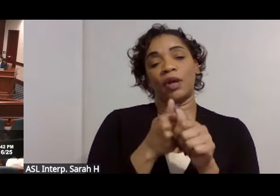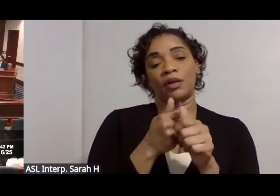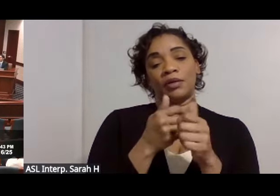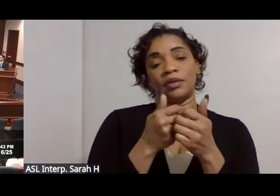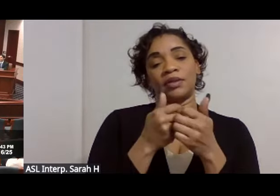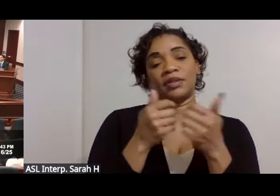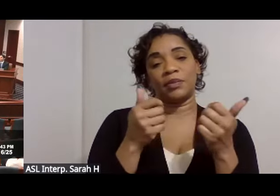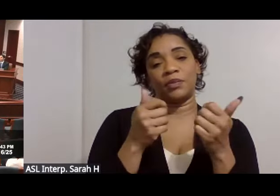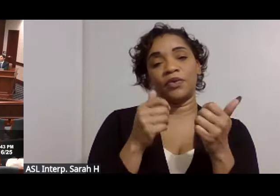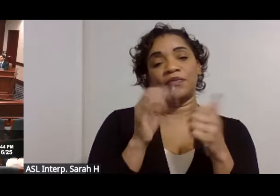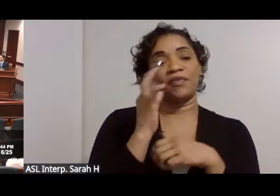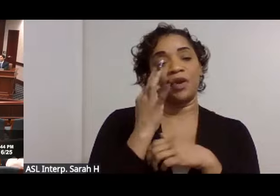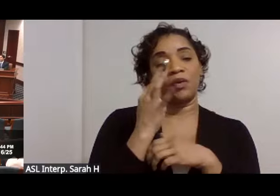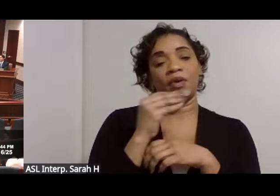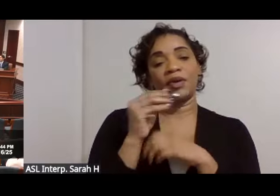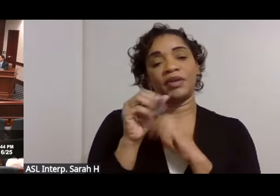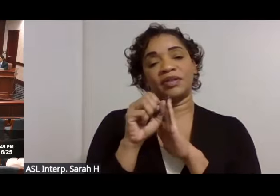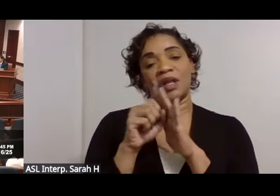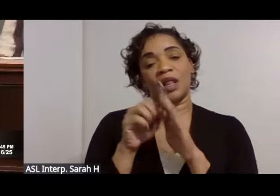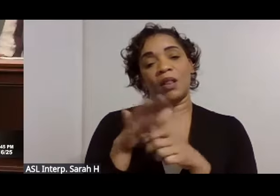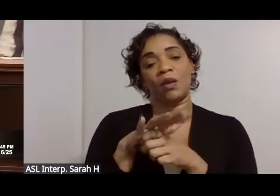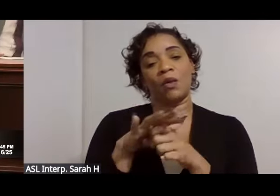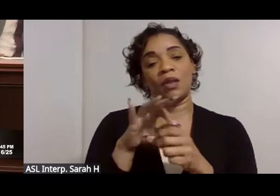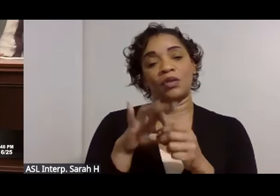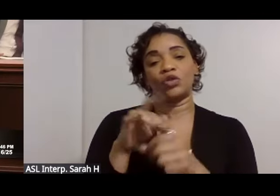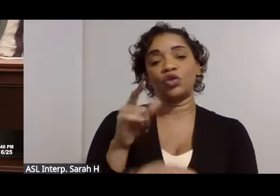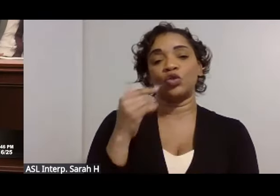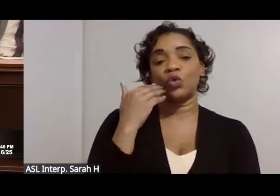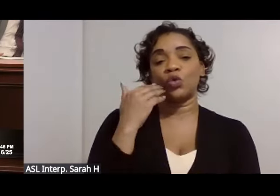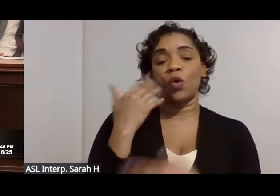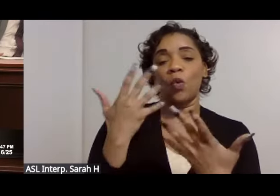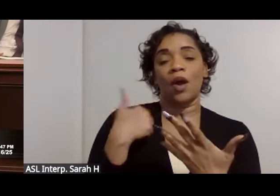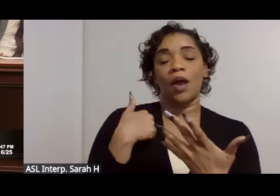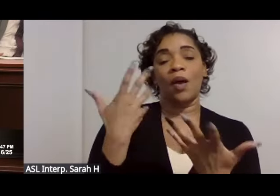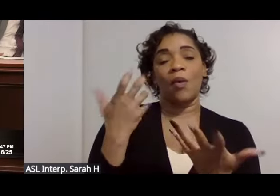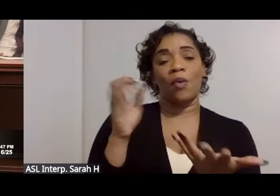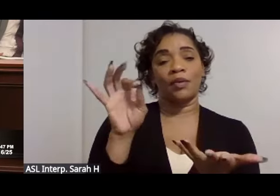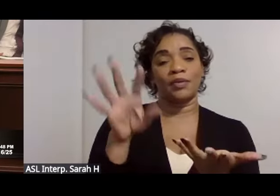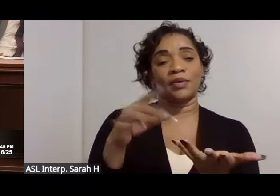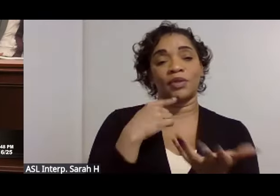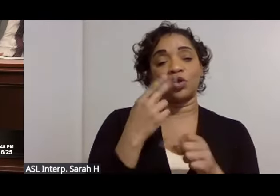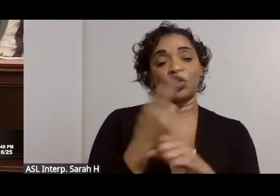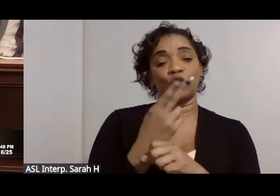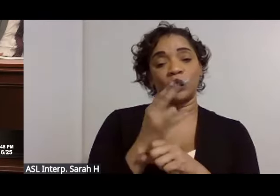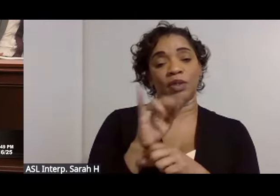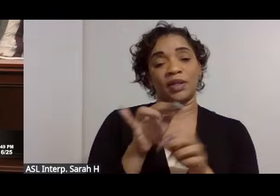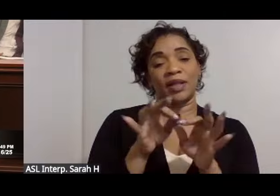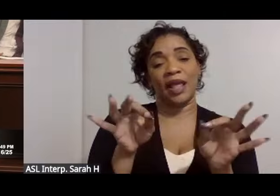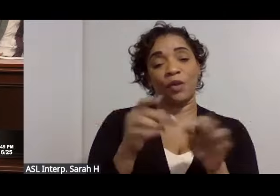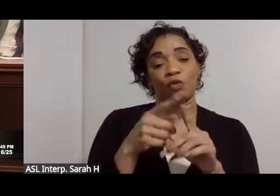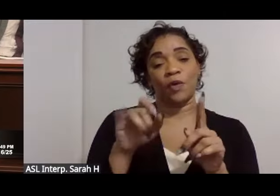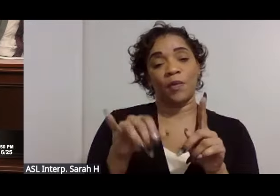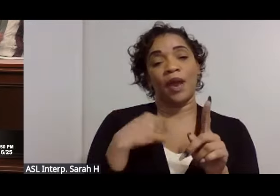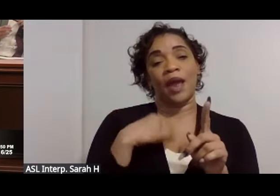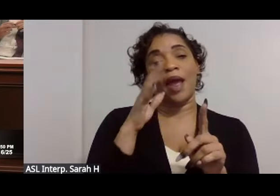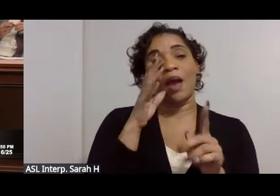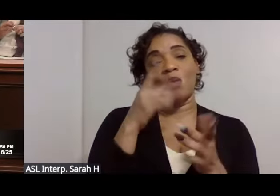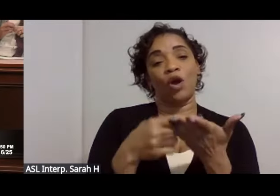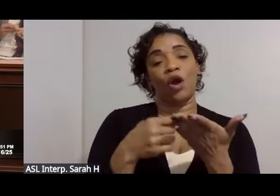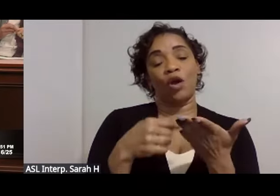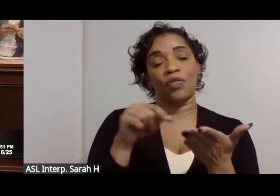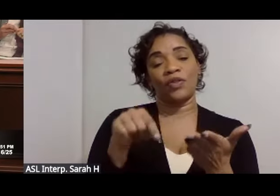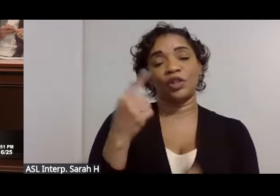You know, I might just offer, I think using the language from it, because I would argue that this is only speculative if